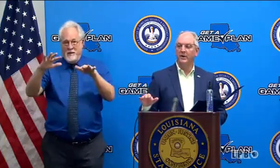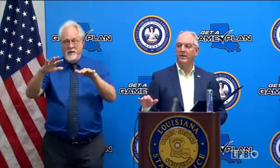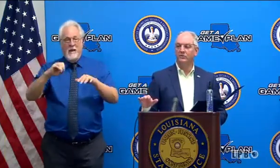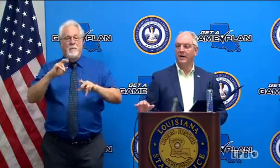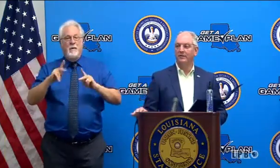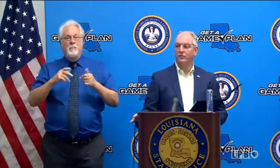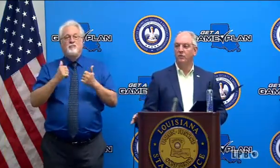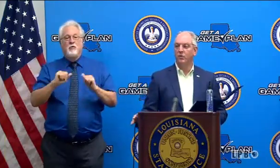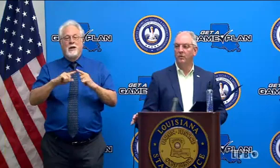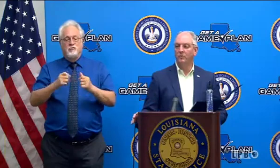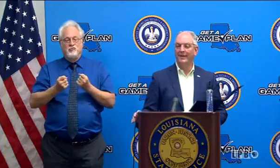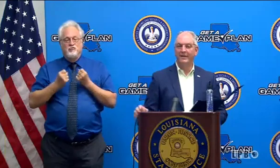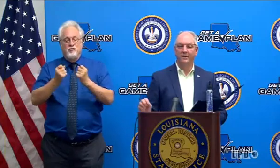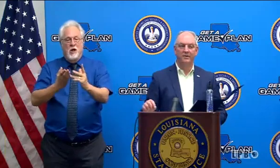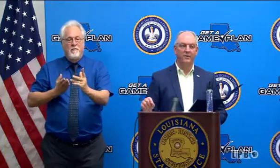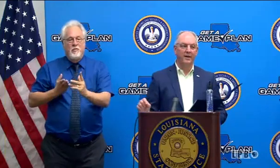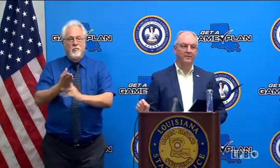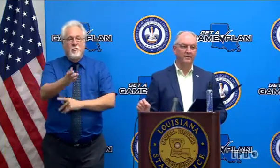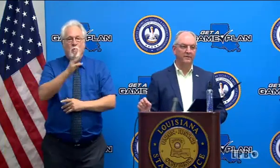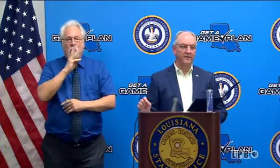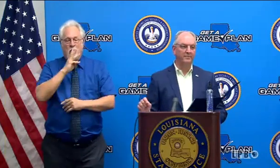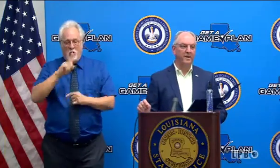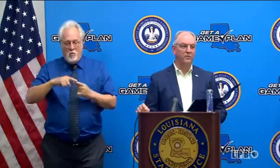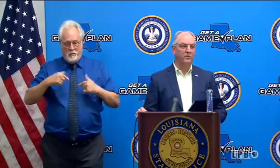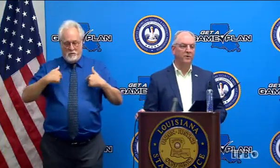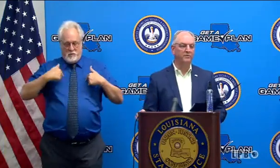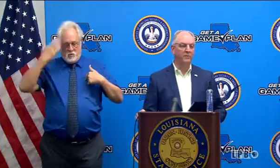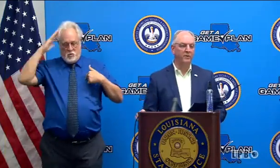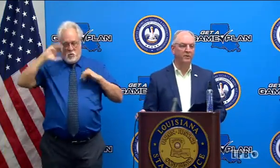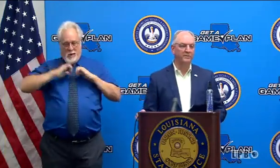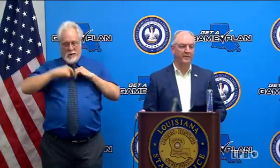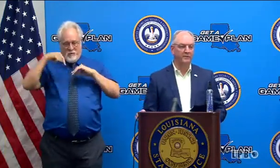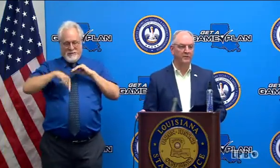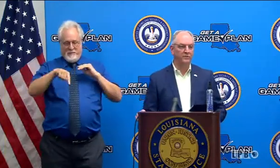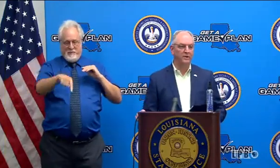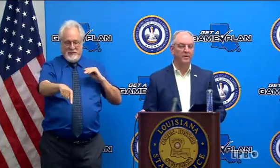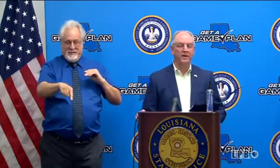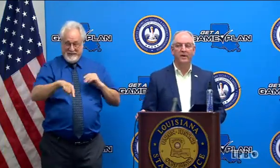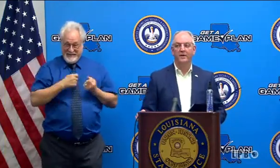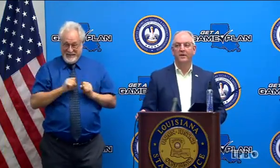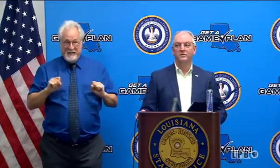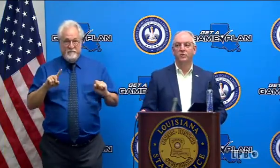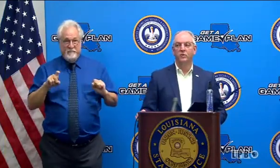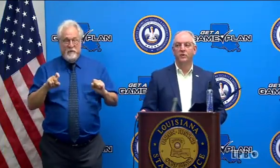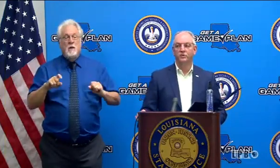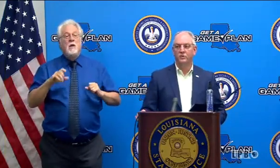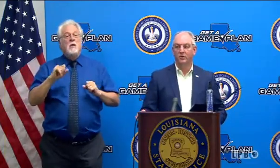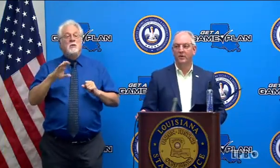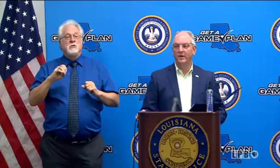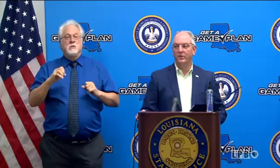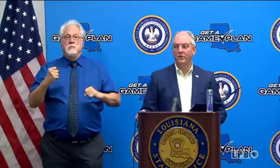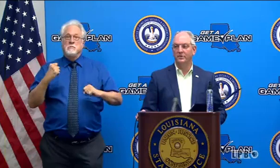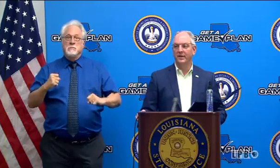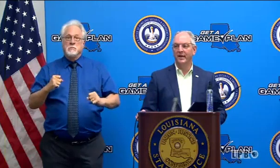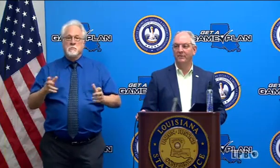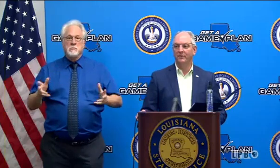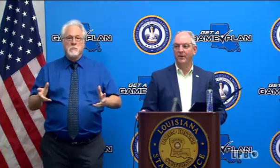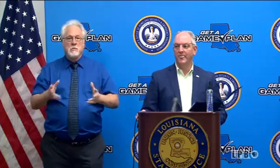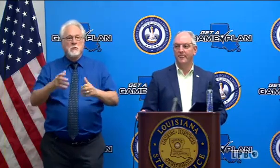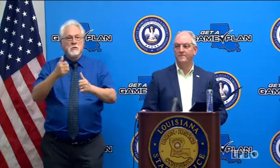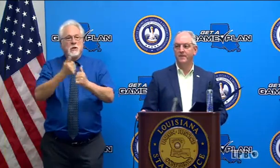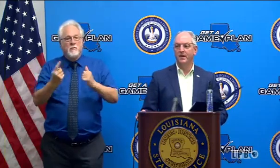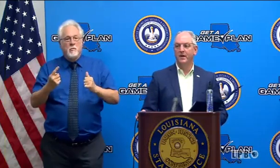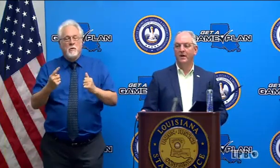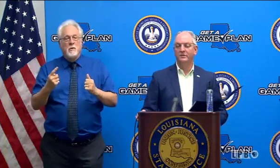individuals trying to drive through water when they don't know how deep that water is and whether it's safe to do so. So we are strongly encouraging